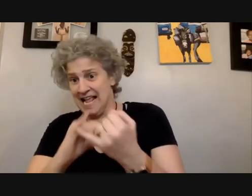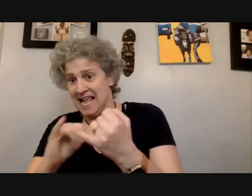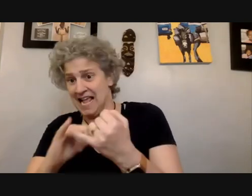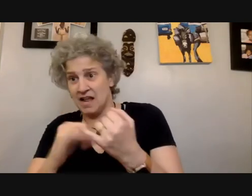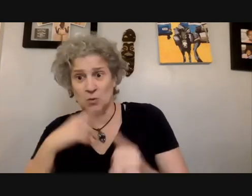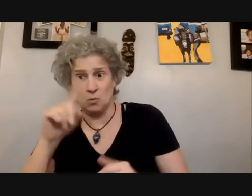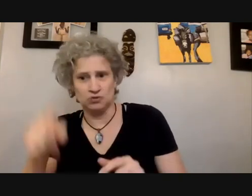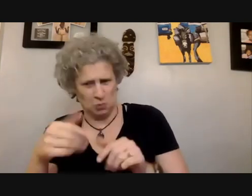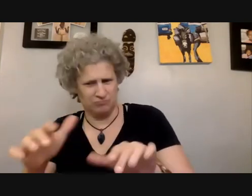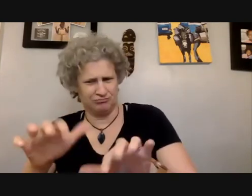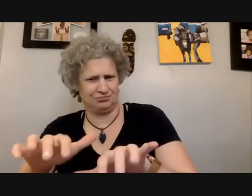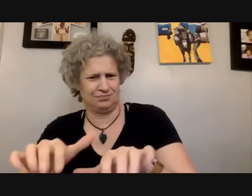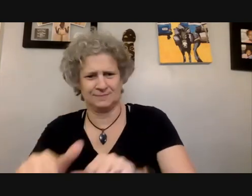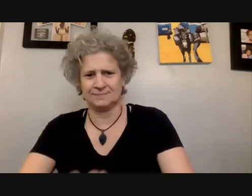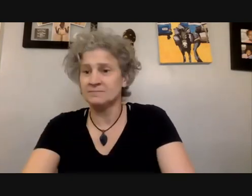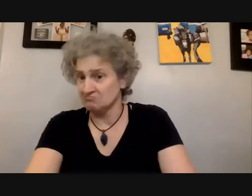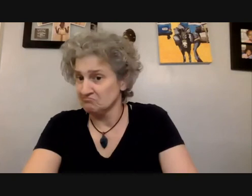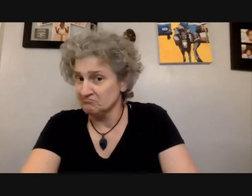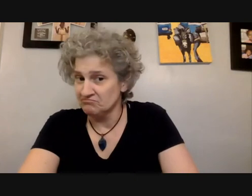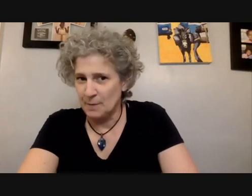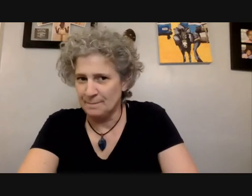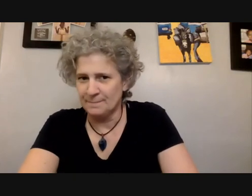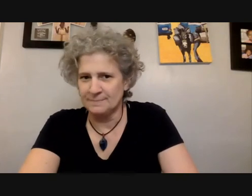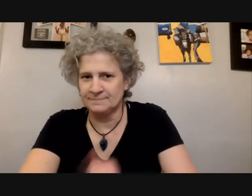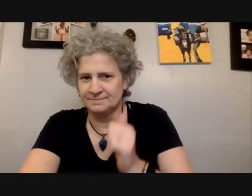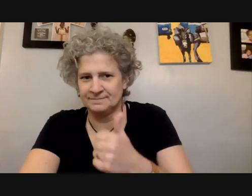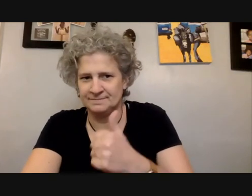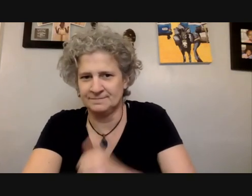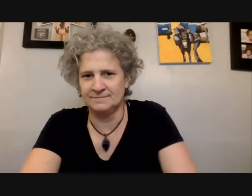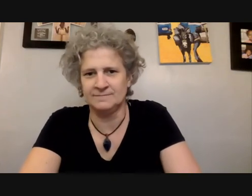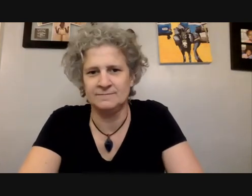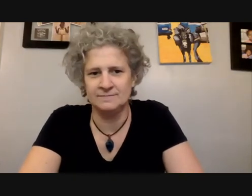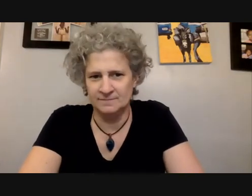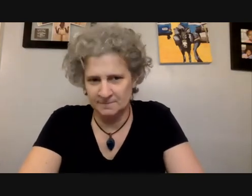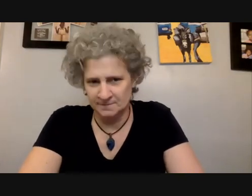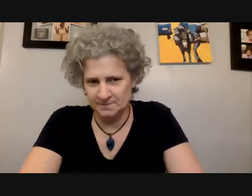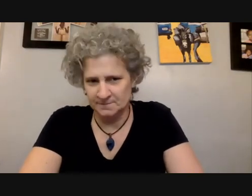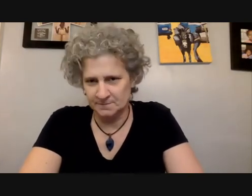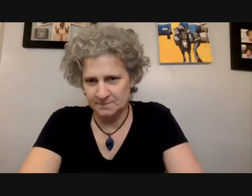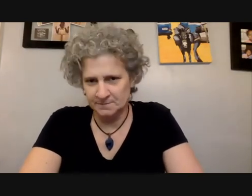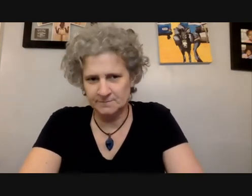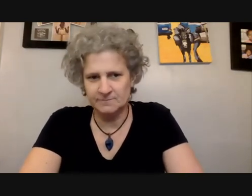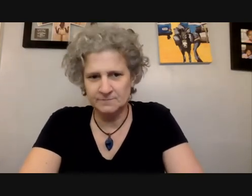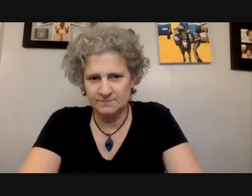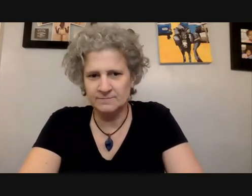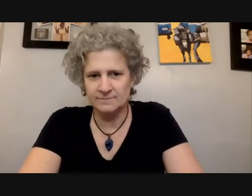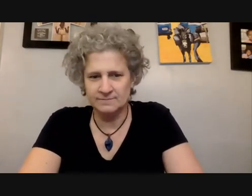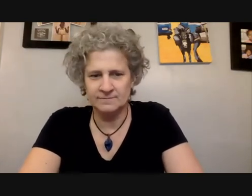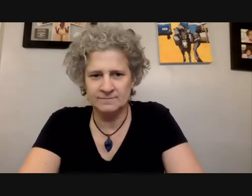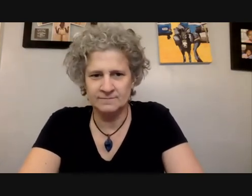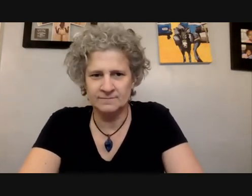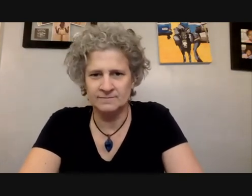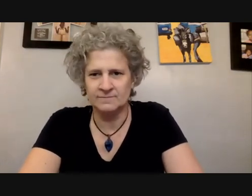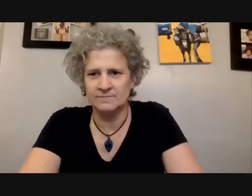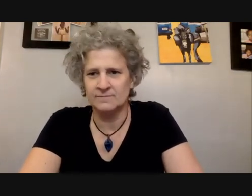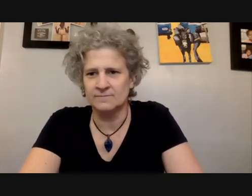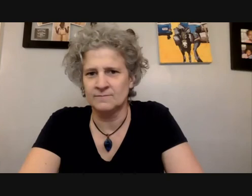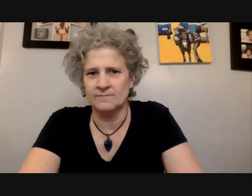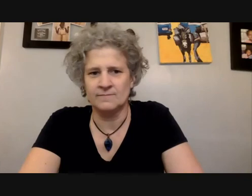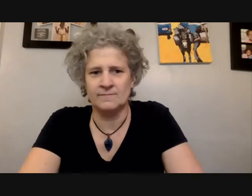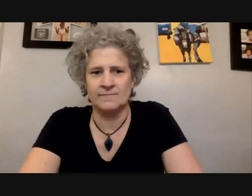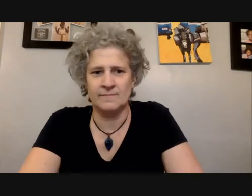that. Also, if you guys have any other questions, feel free to put them in the chat box, and we will try to address them throughout